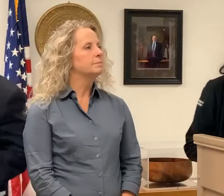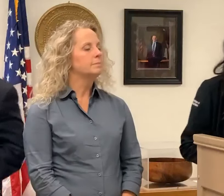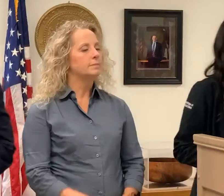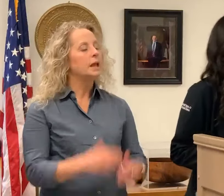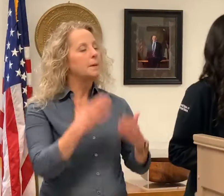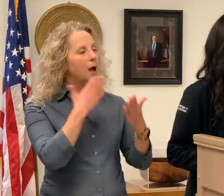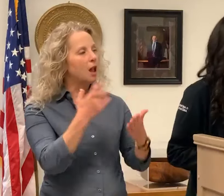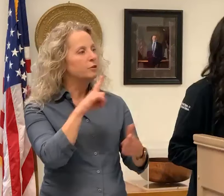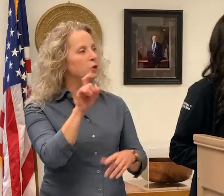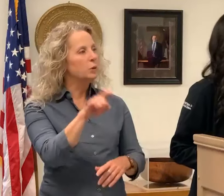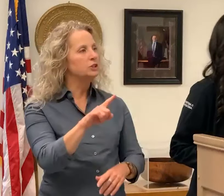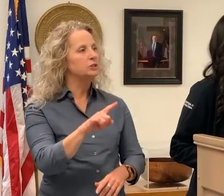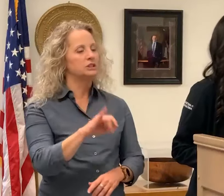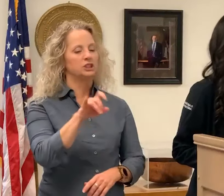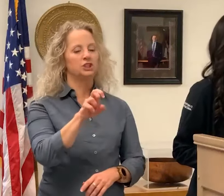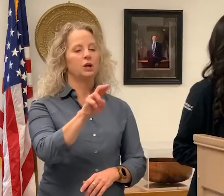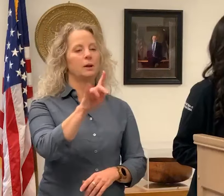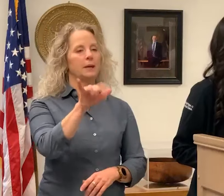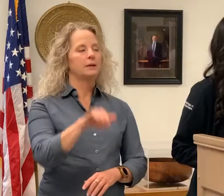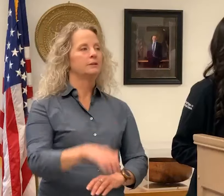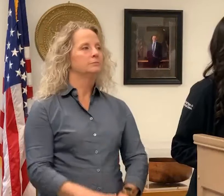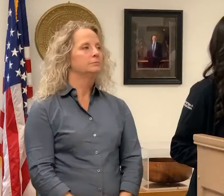Mahalo for the question, Megan. Jeremy.